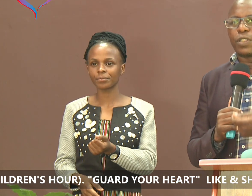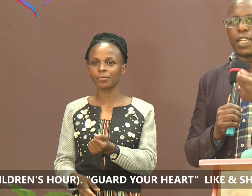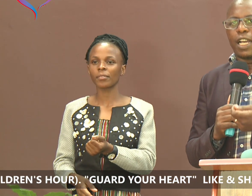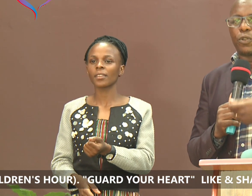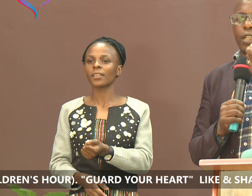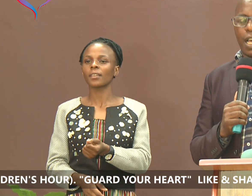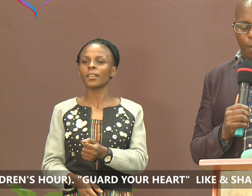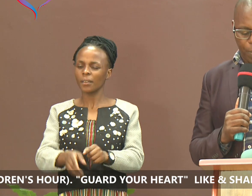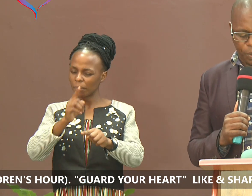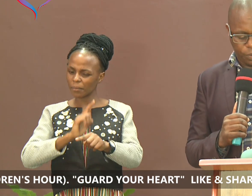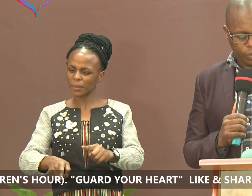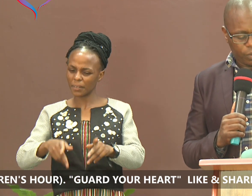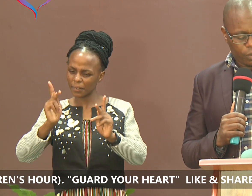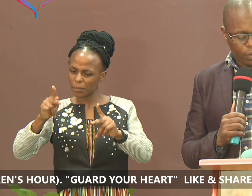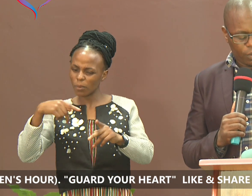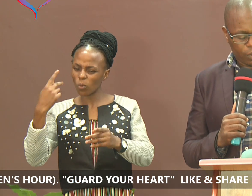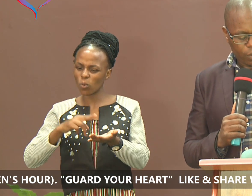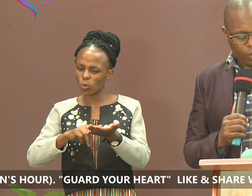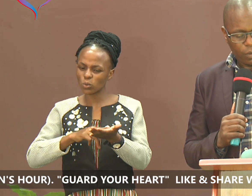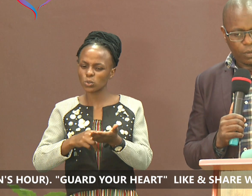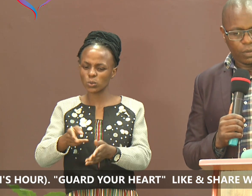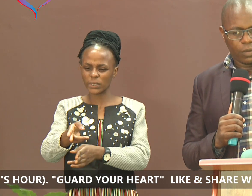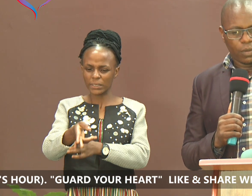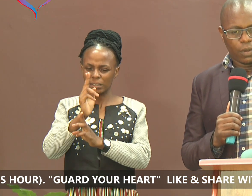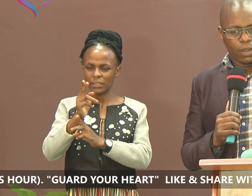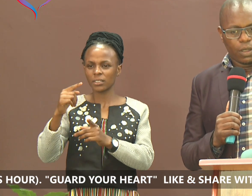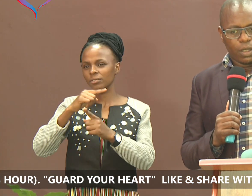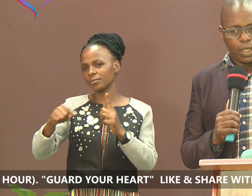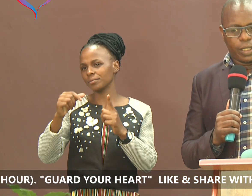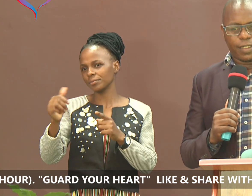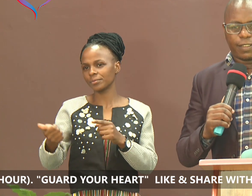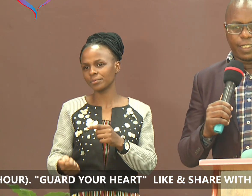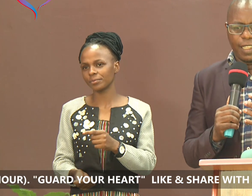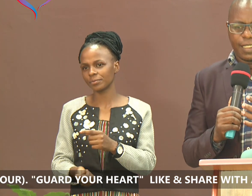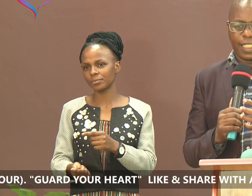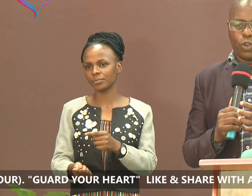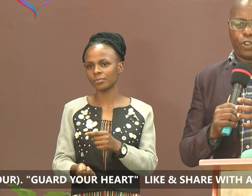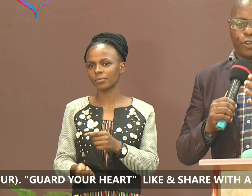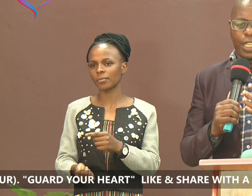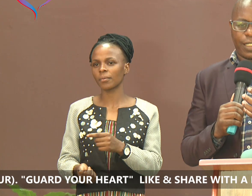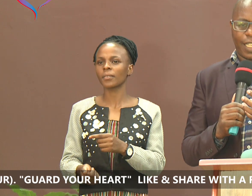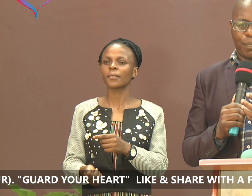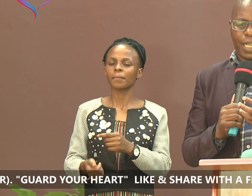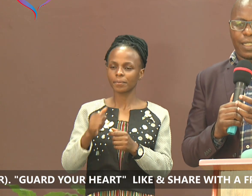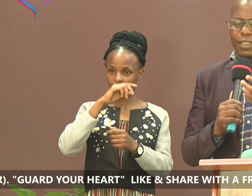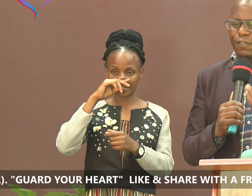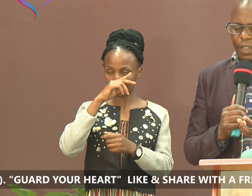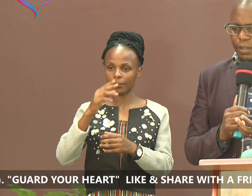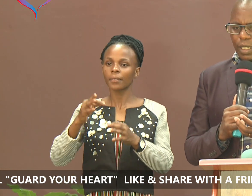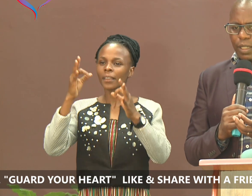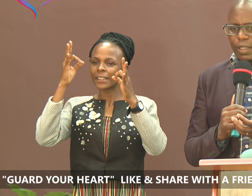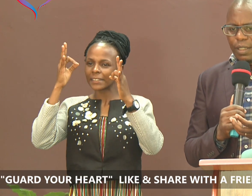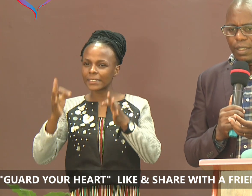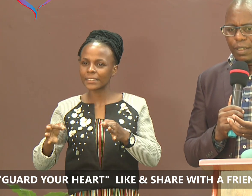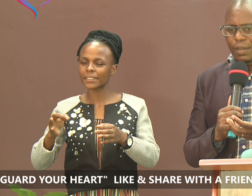that use the gun to kill other people. Naye abantu bebakozesa emundu okutta bannaabwe. It is the things that God created that make us